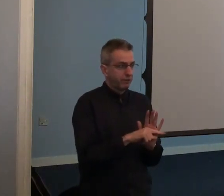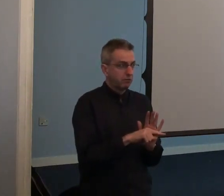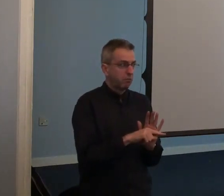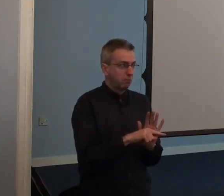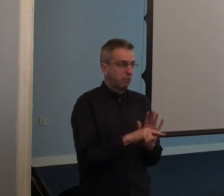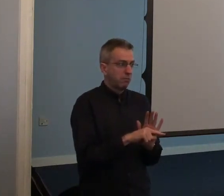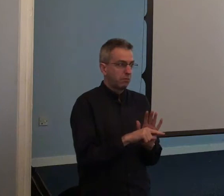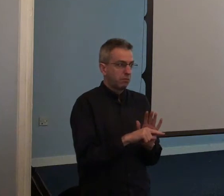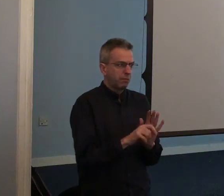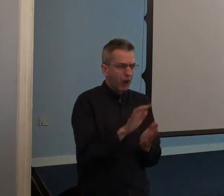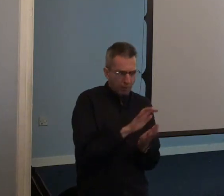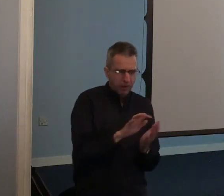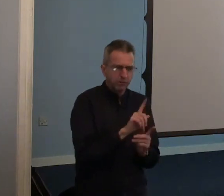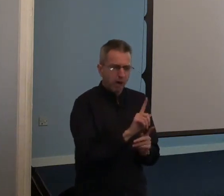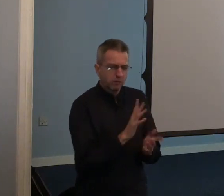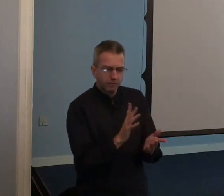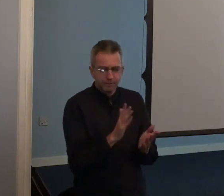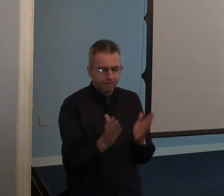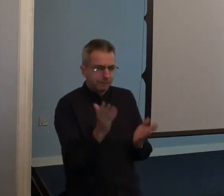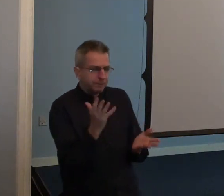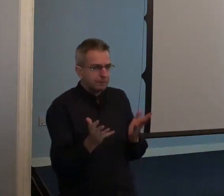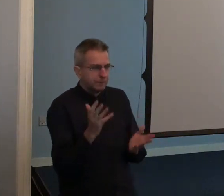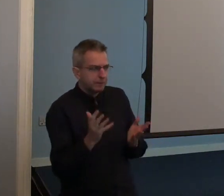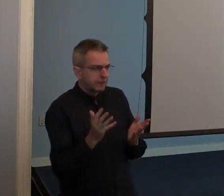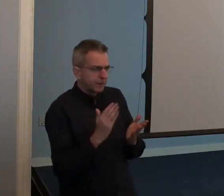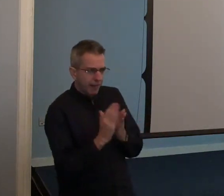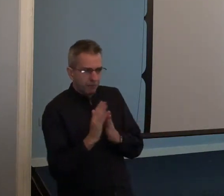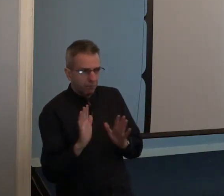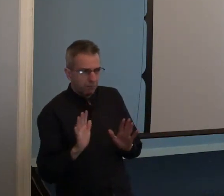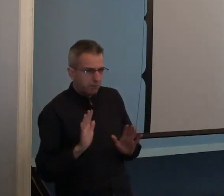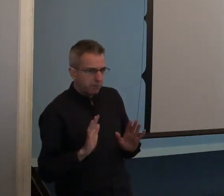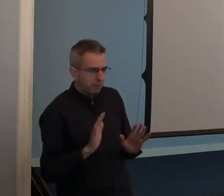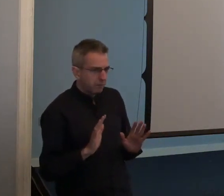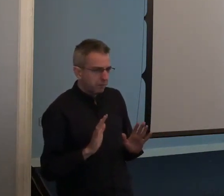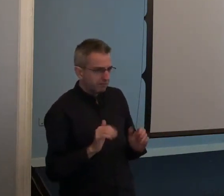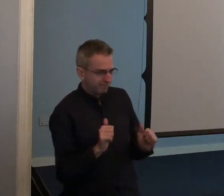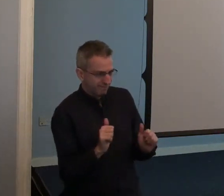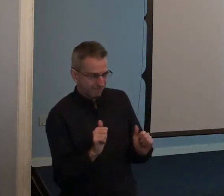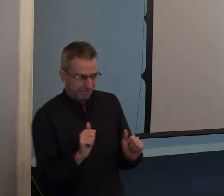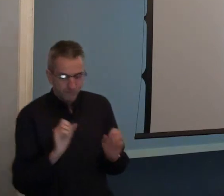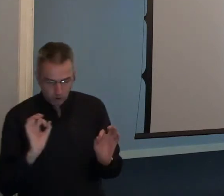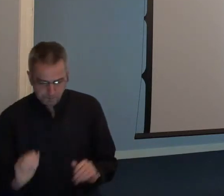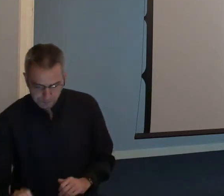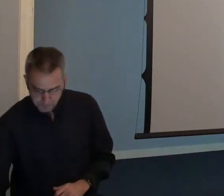people had a positive shift or a negative shift. I hope that's clear for everyone. Yeah, that's what we're